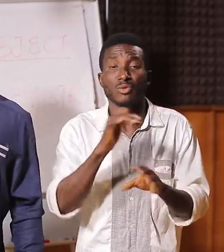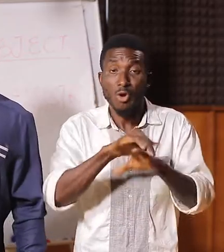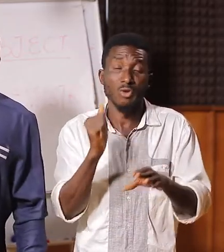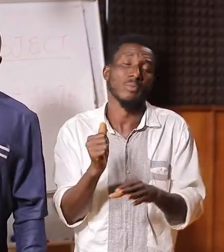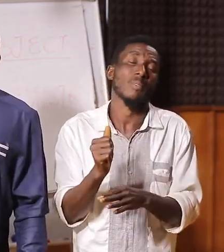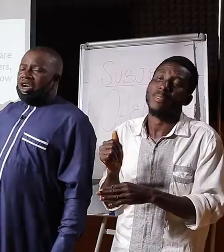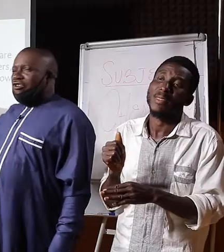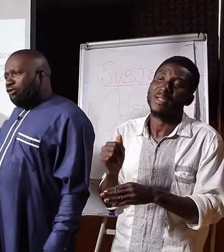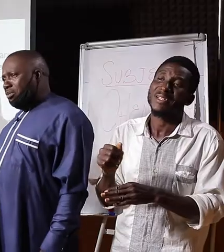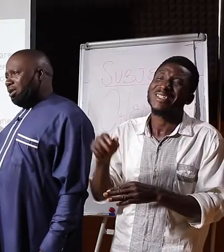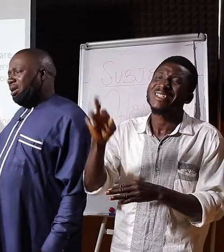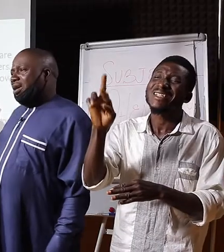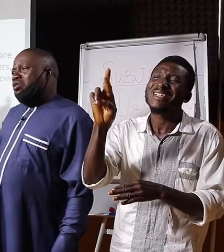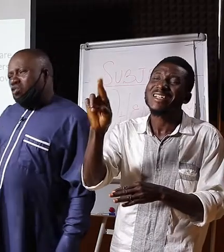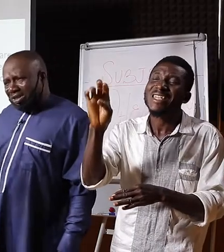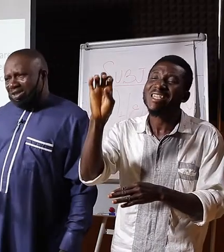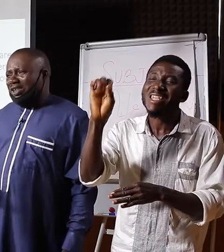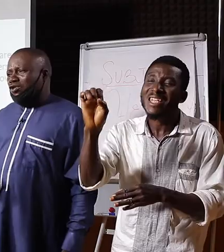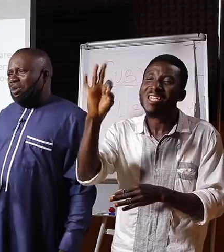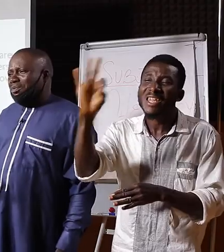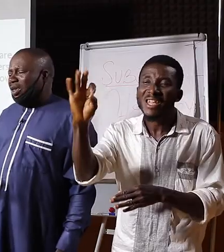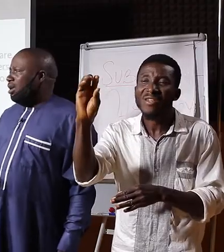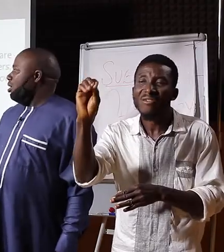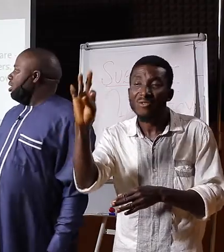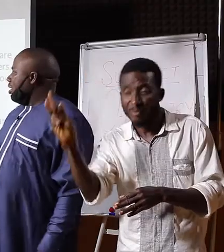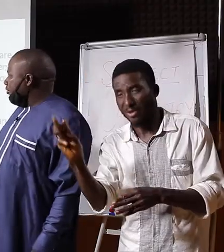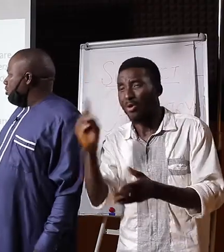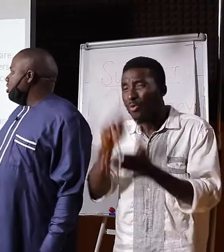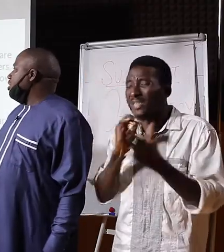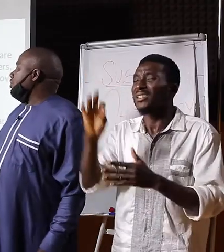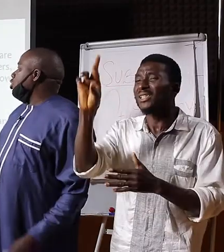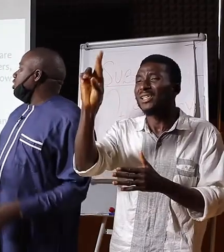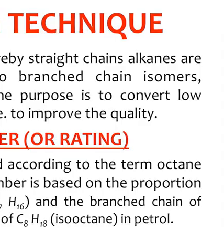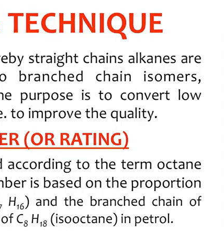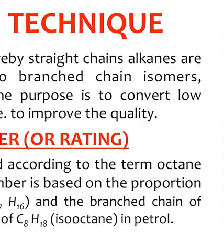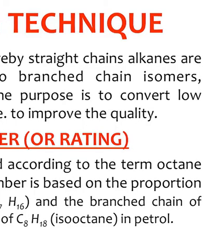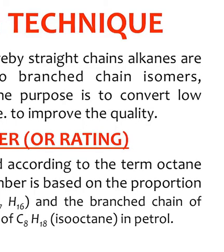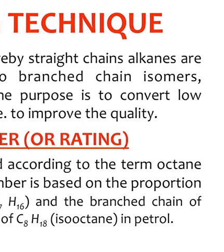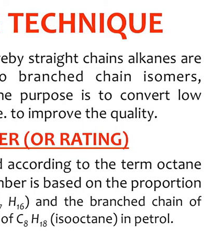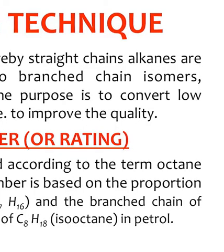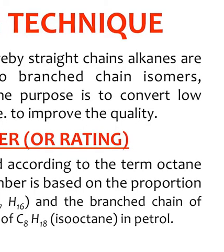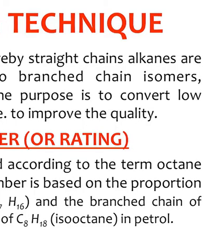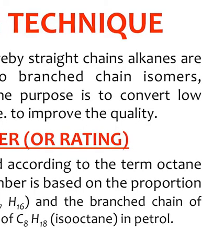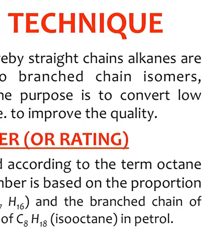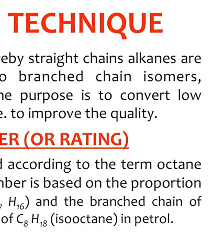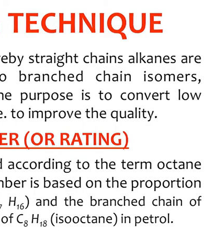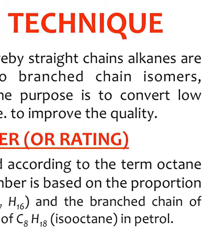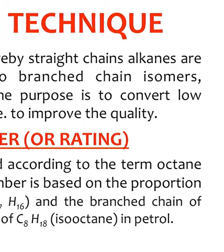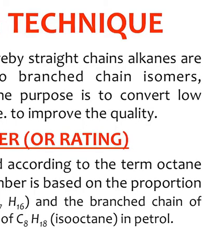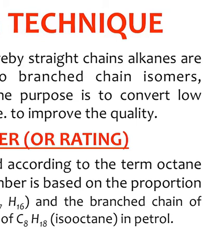call that process reforming. What is reforming? Reforming is the process whereby straight chain